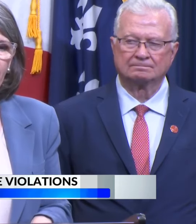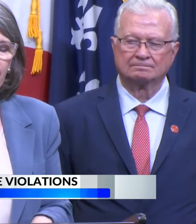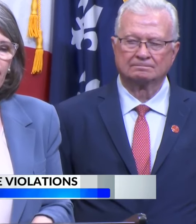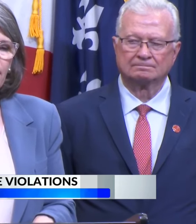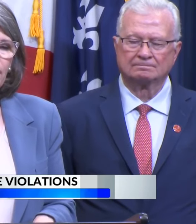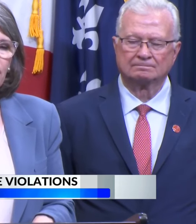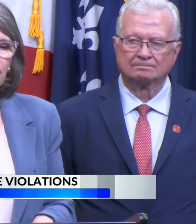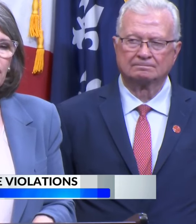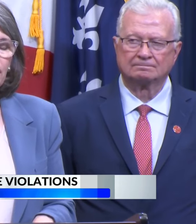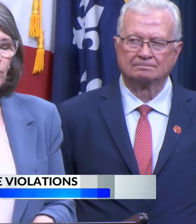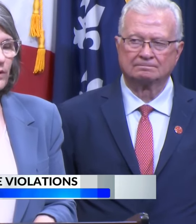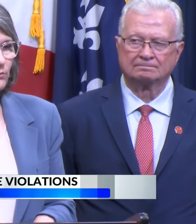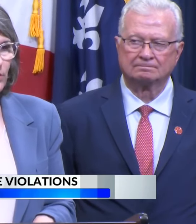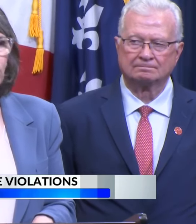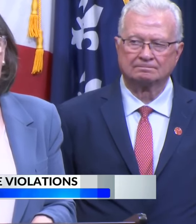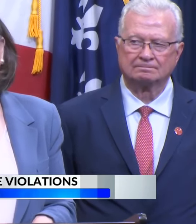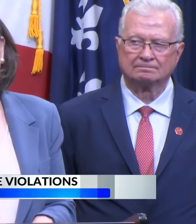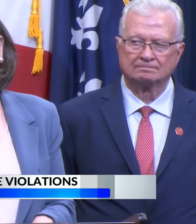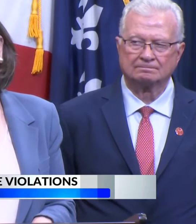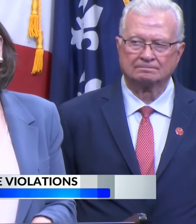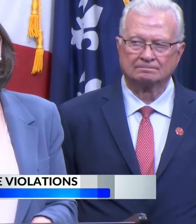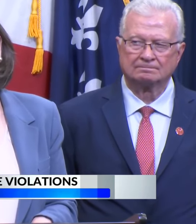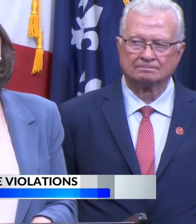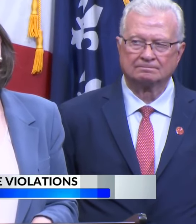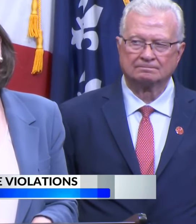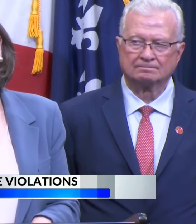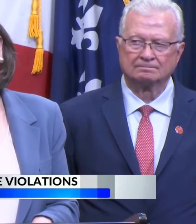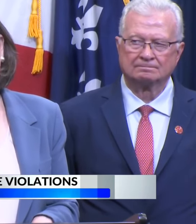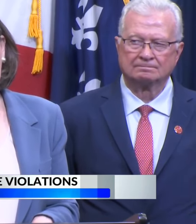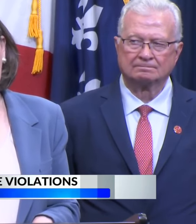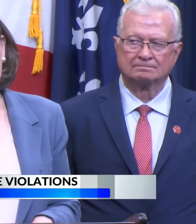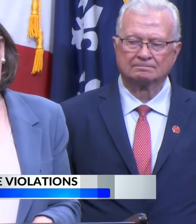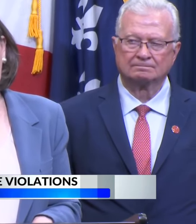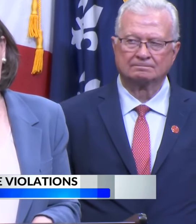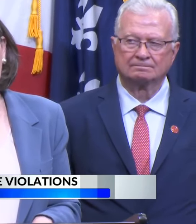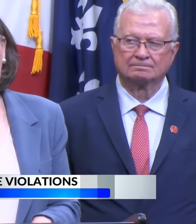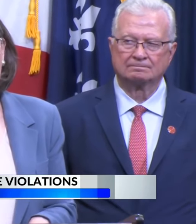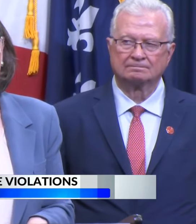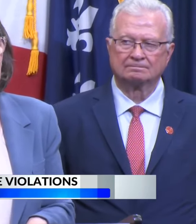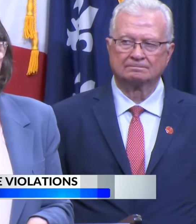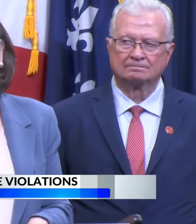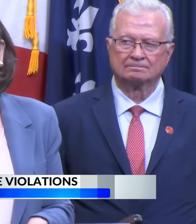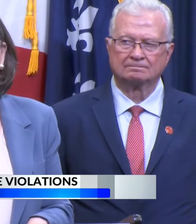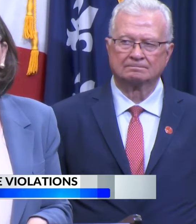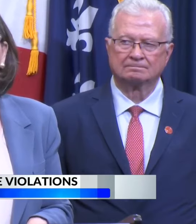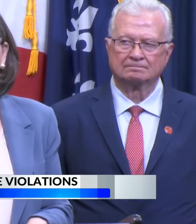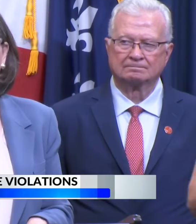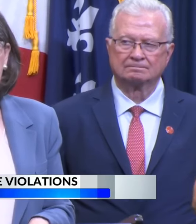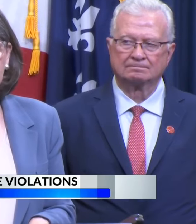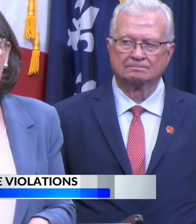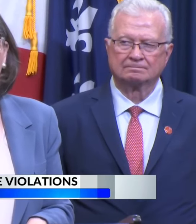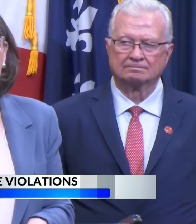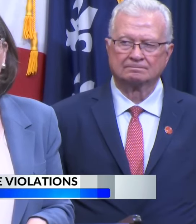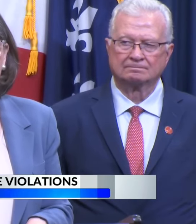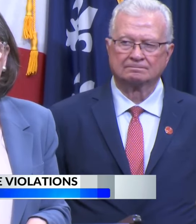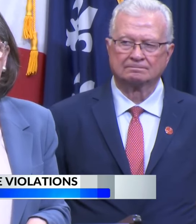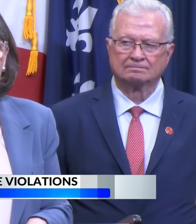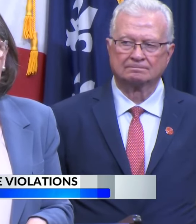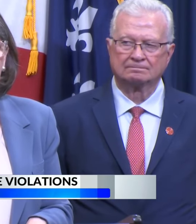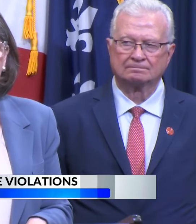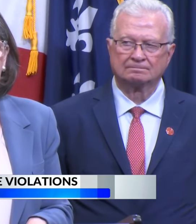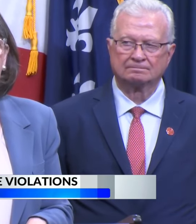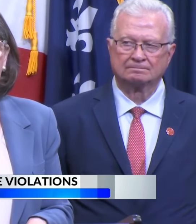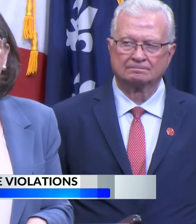so that we will be able to request whatever we need. It will be more than one disaster